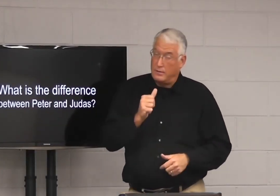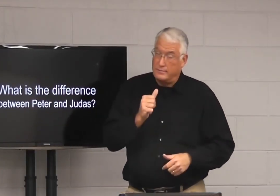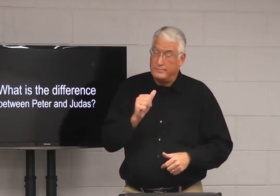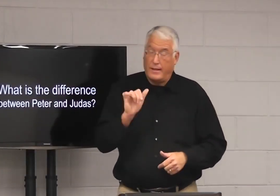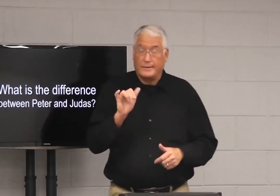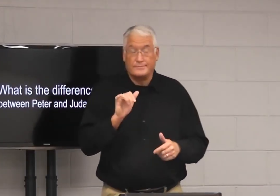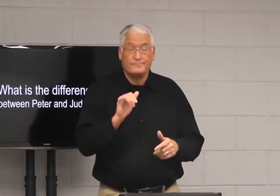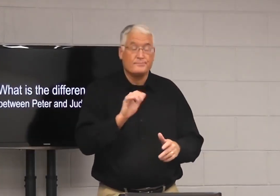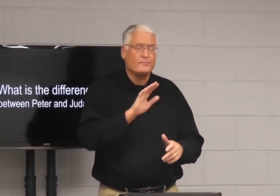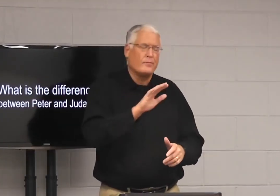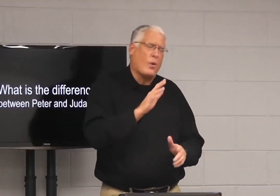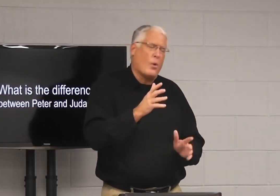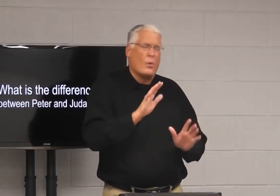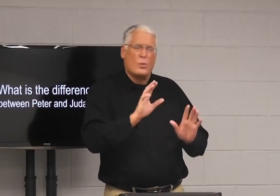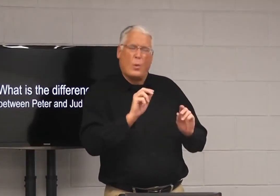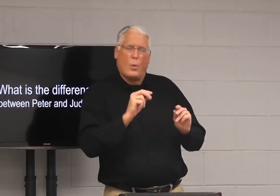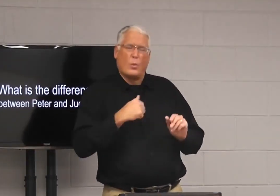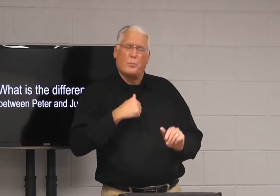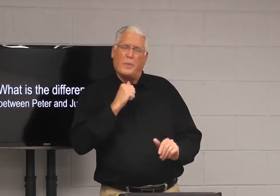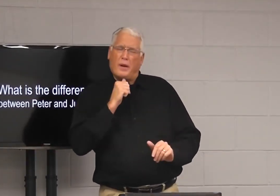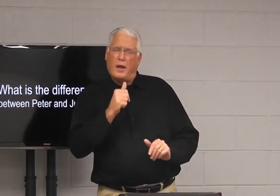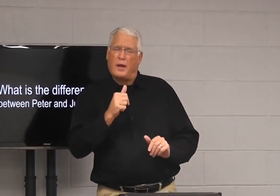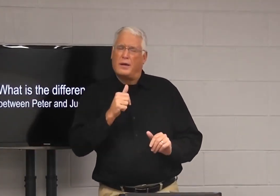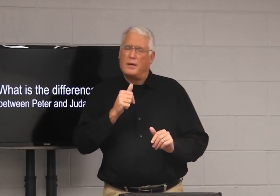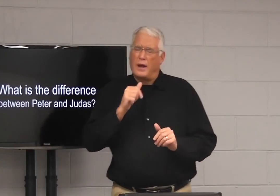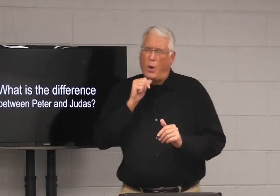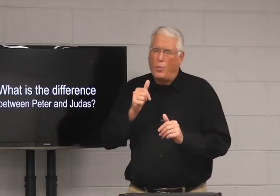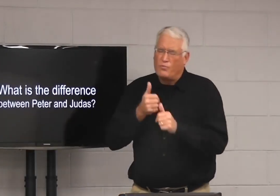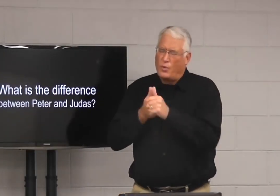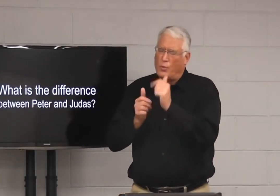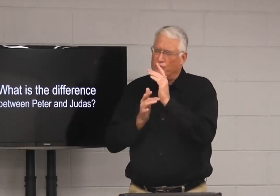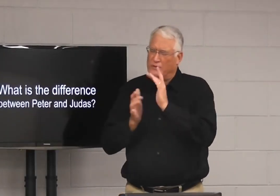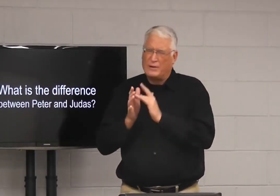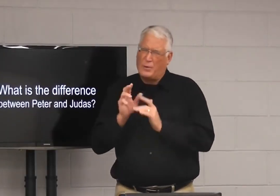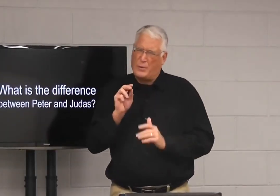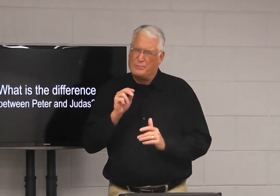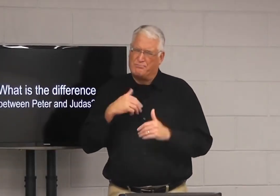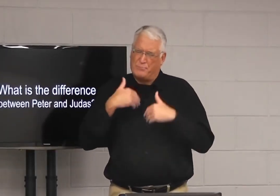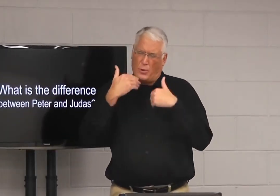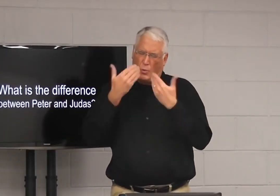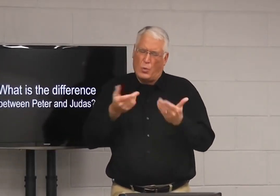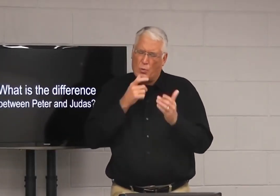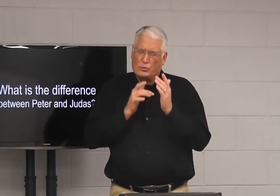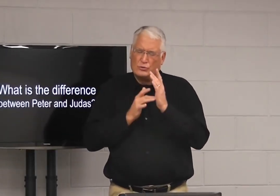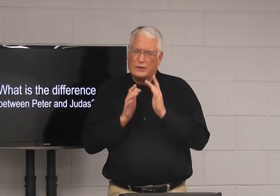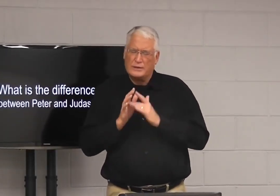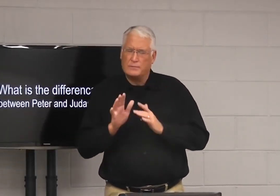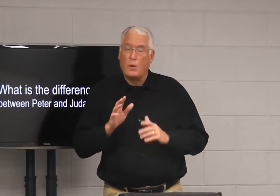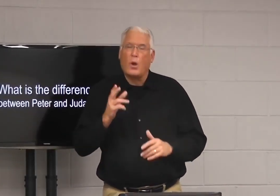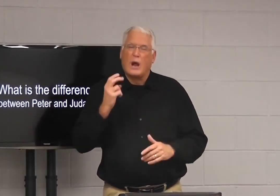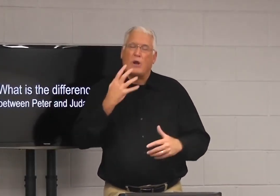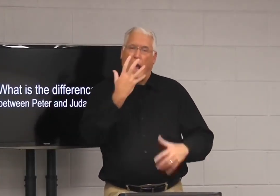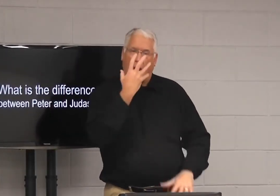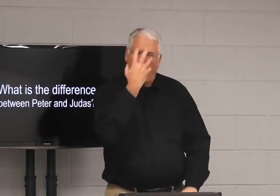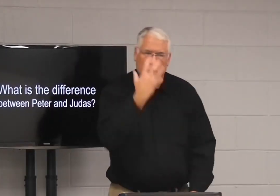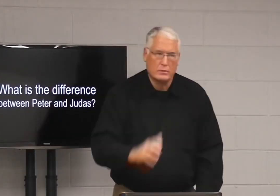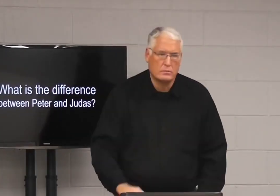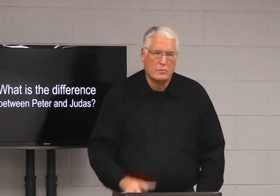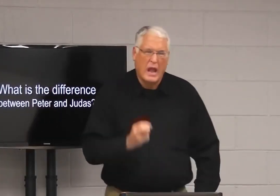remember? It was not like, you know, people, because he was